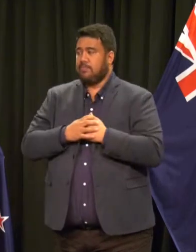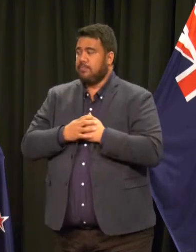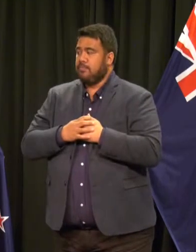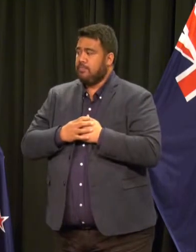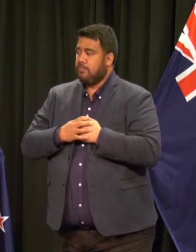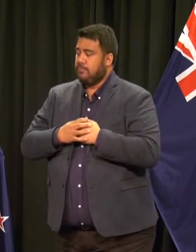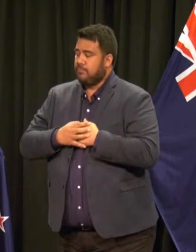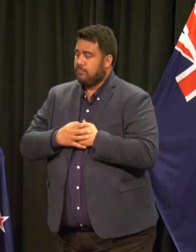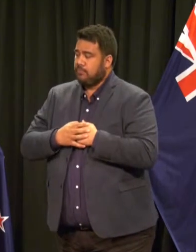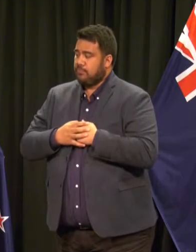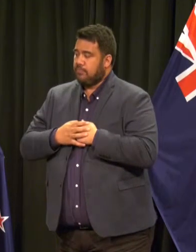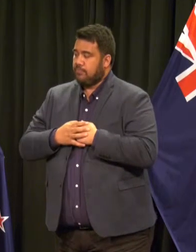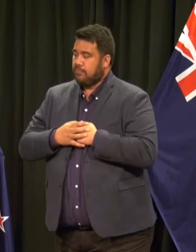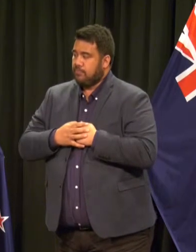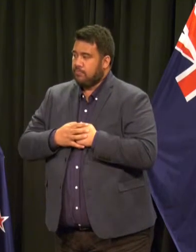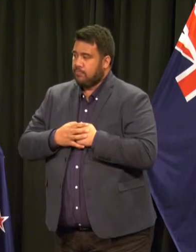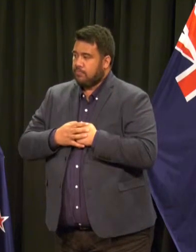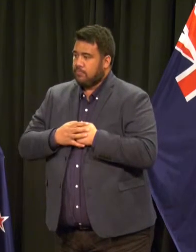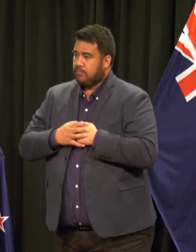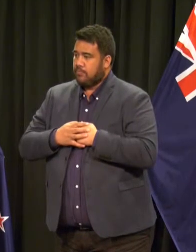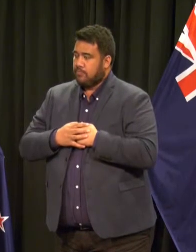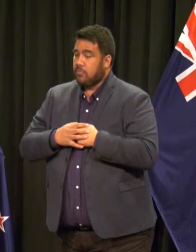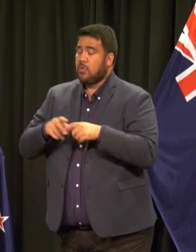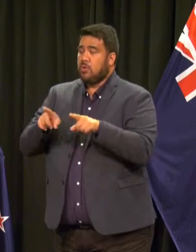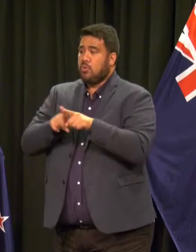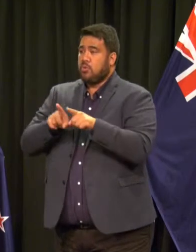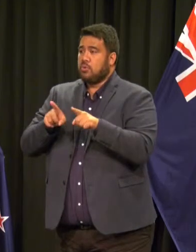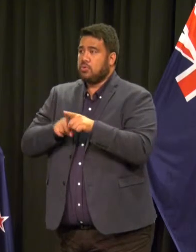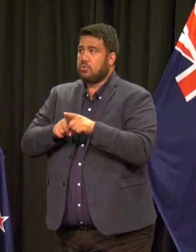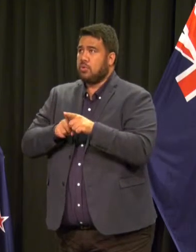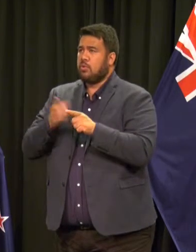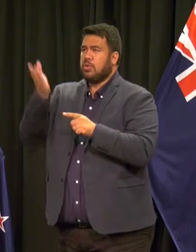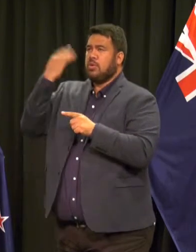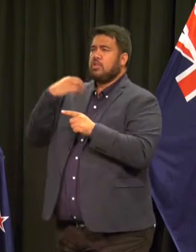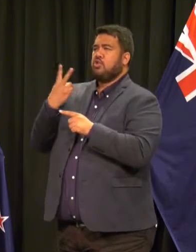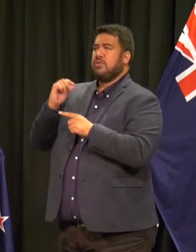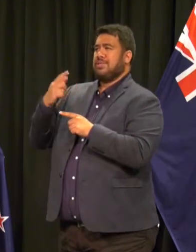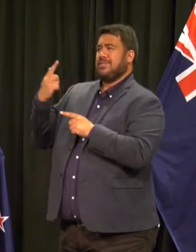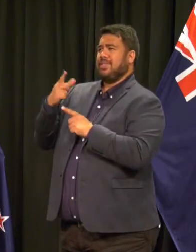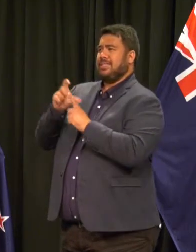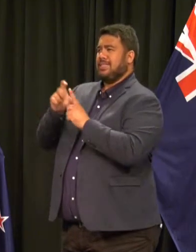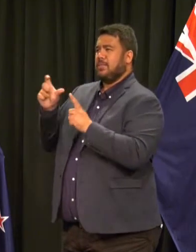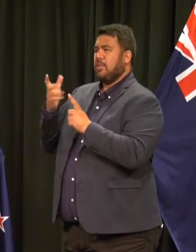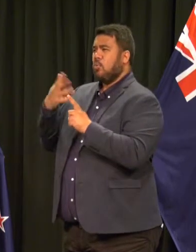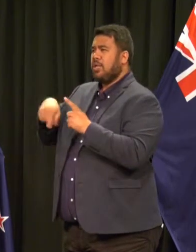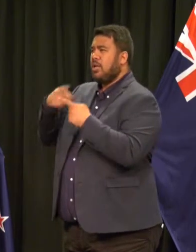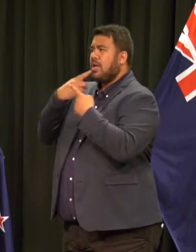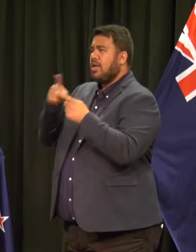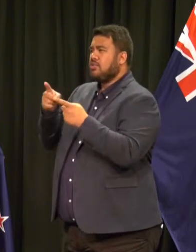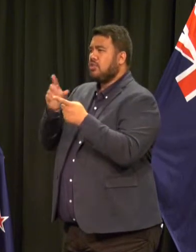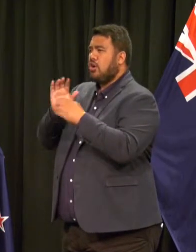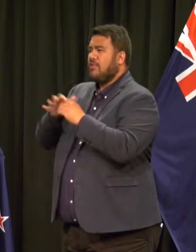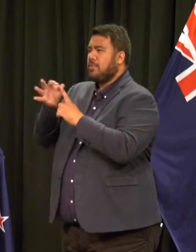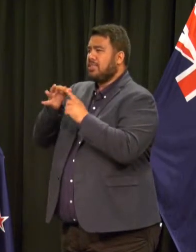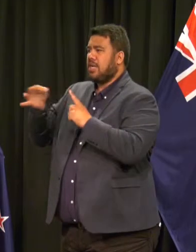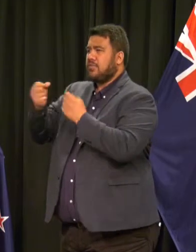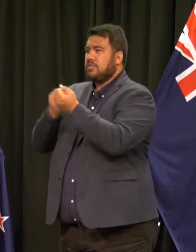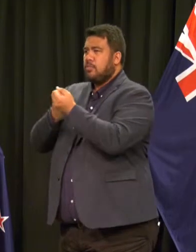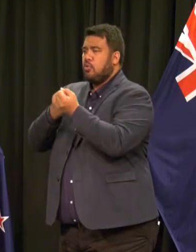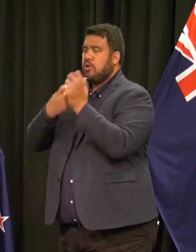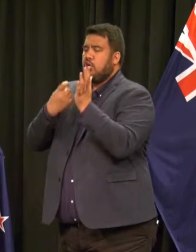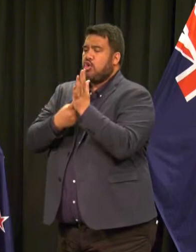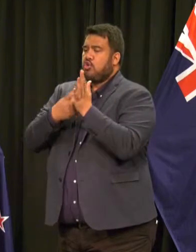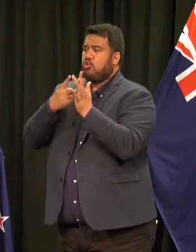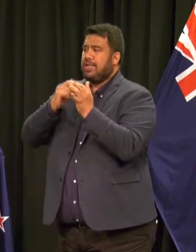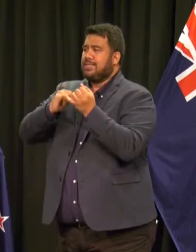of our December or late 2017 announcement on the Pacific Reset mentioned in particular